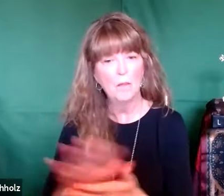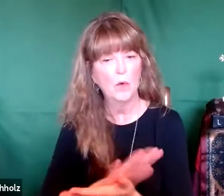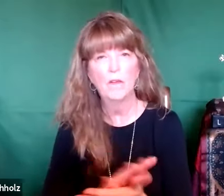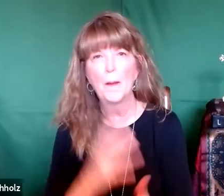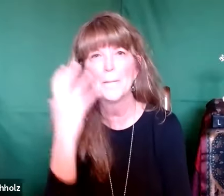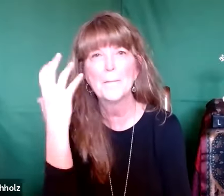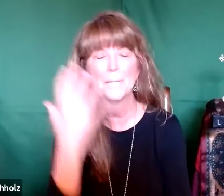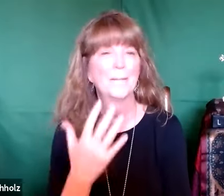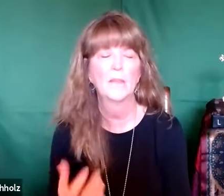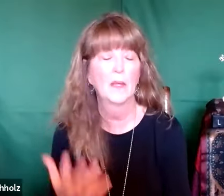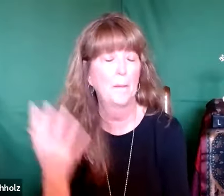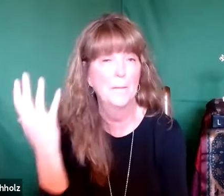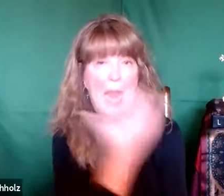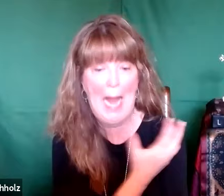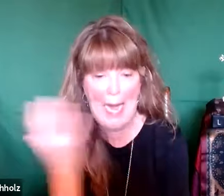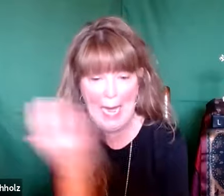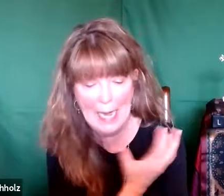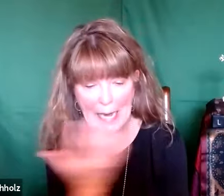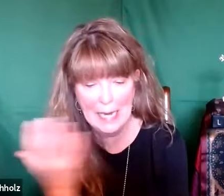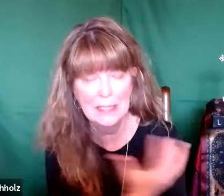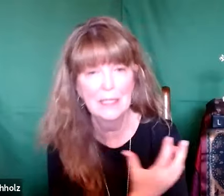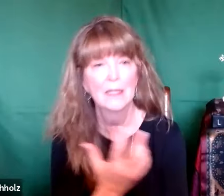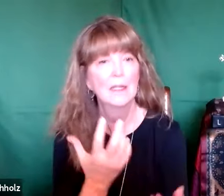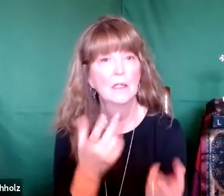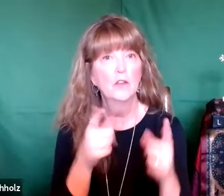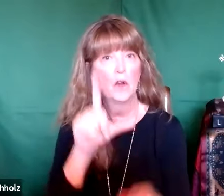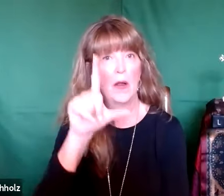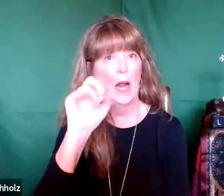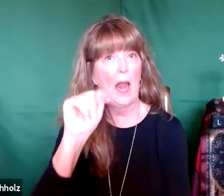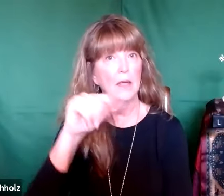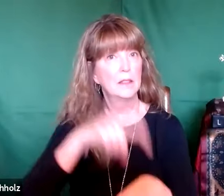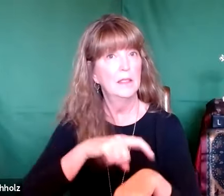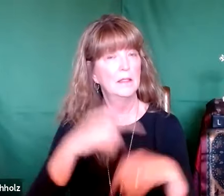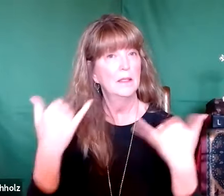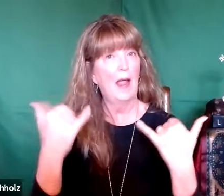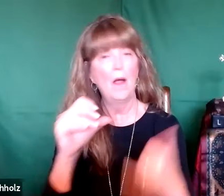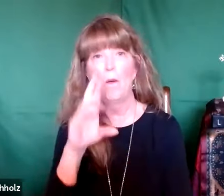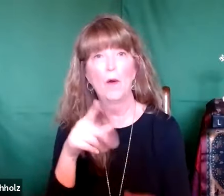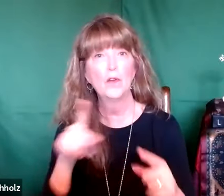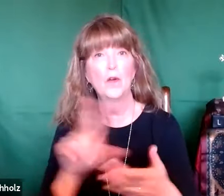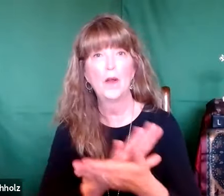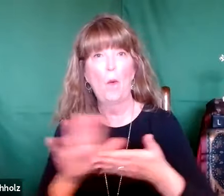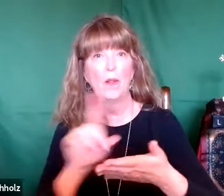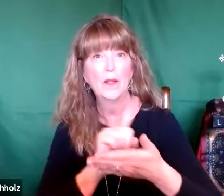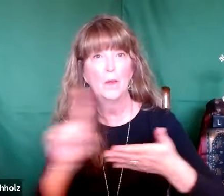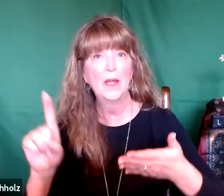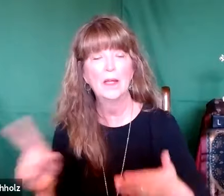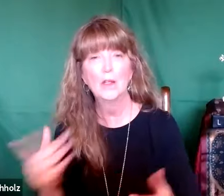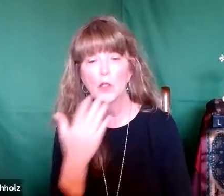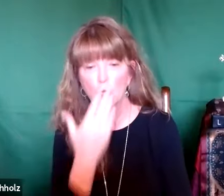So if you can, I certainly hope you'll find some time to watch it. It's really an impactful film. Maybe you could watch it now